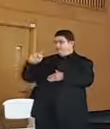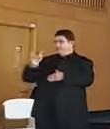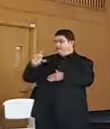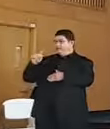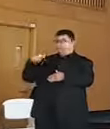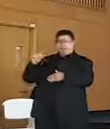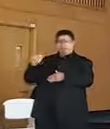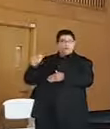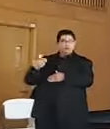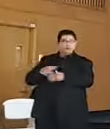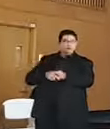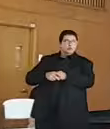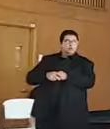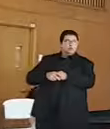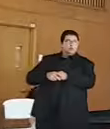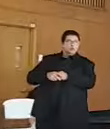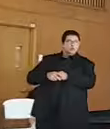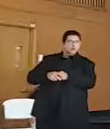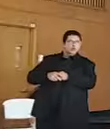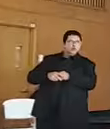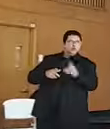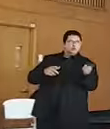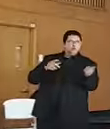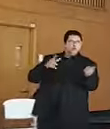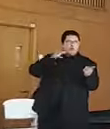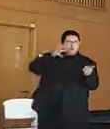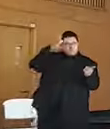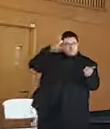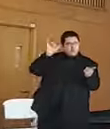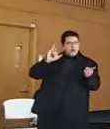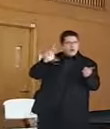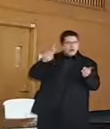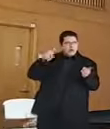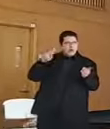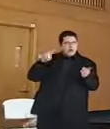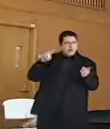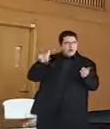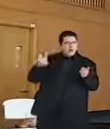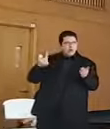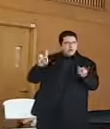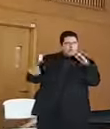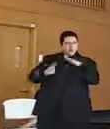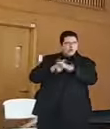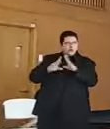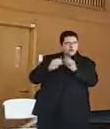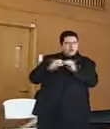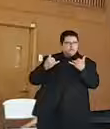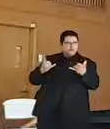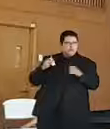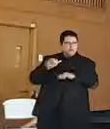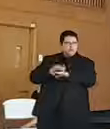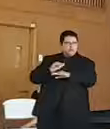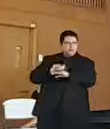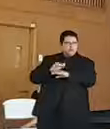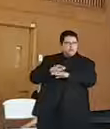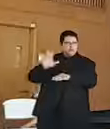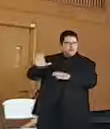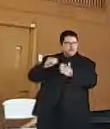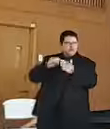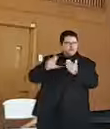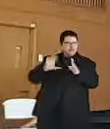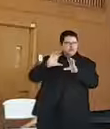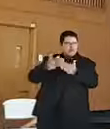So what do you say to the parents like at Rockwood? They've got a group now that's going to show up at the meeting tonight demanding their students are in class 5 days a week.